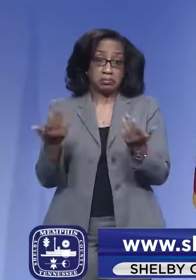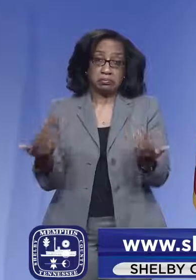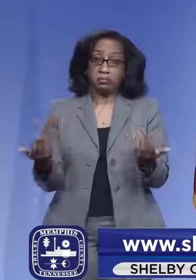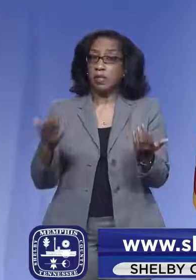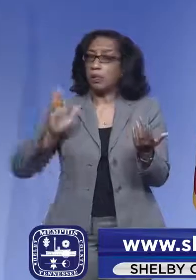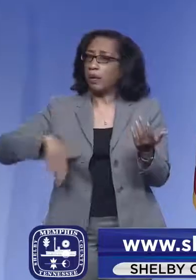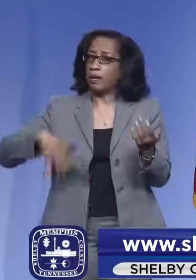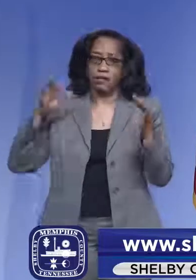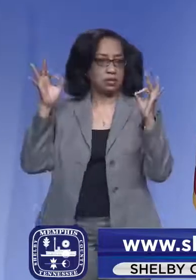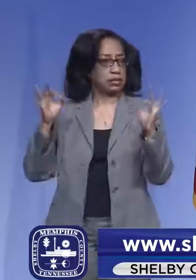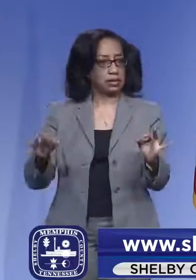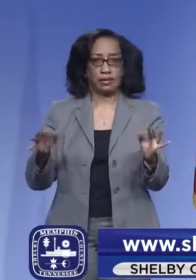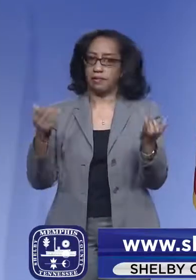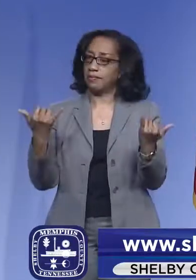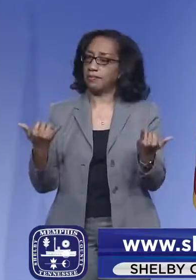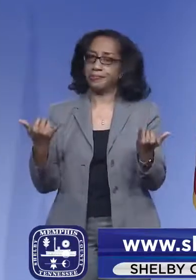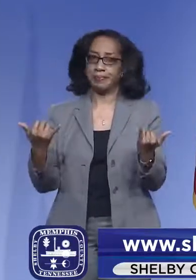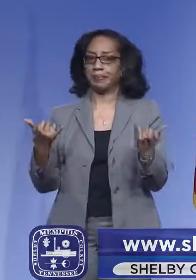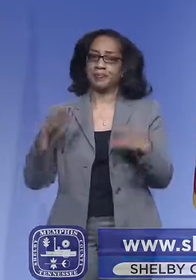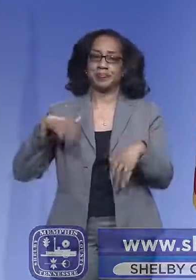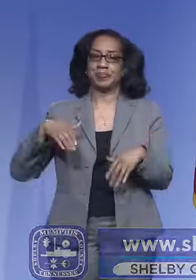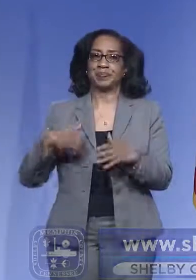been determined at this point in time.